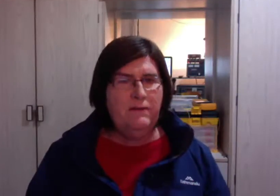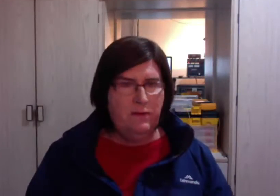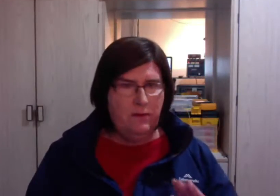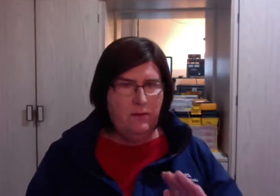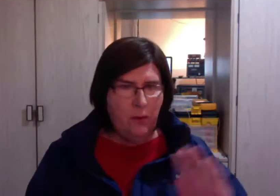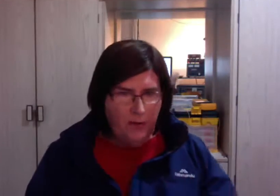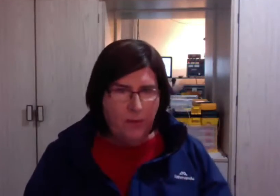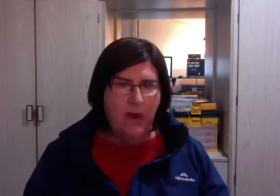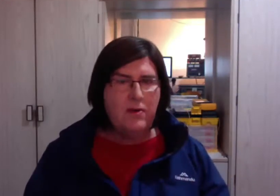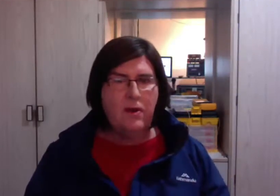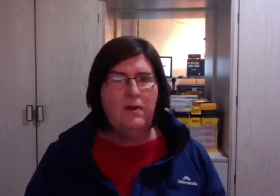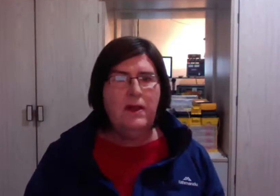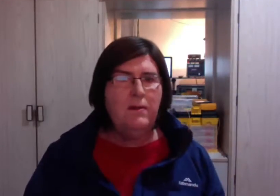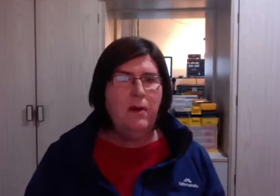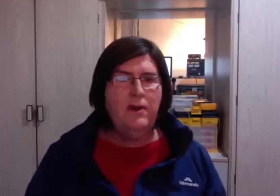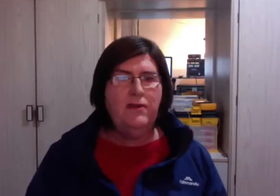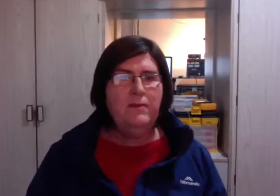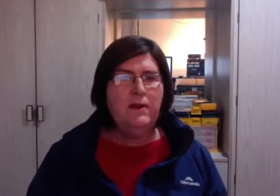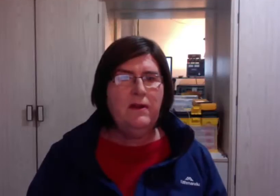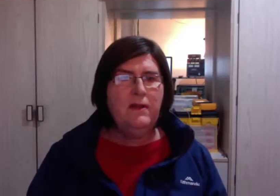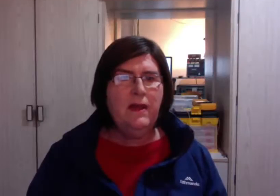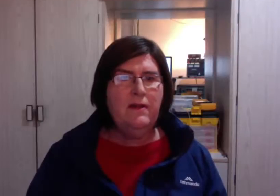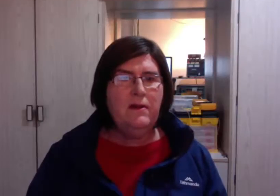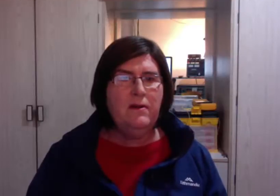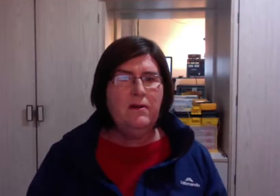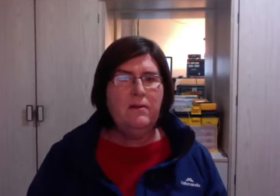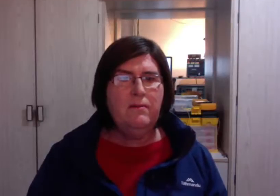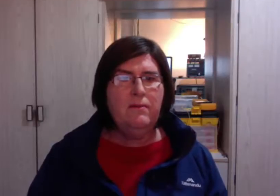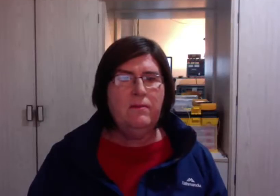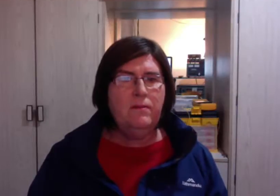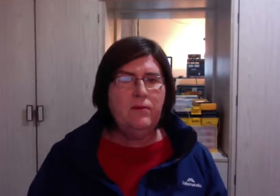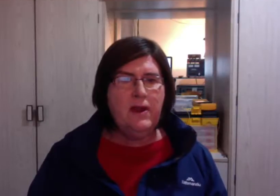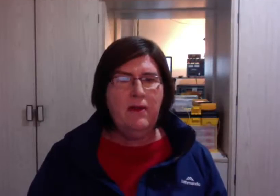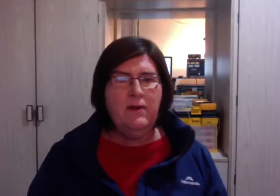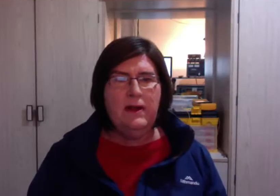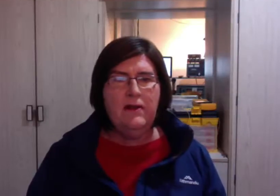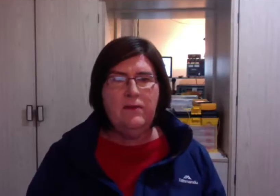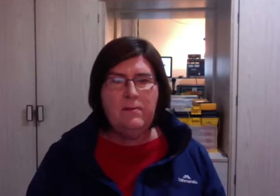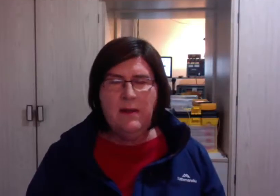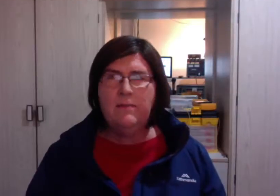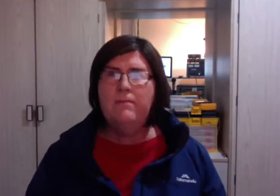you want to buy your own, then buy something like that. There are 300 litres a minute,